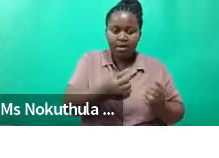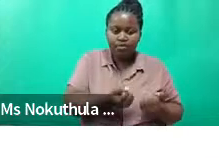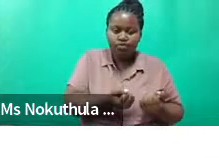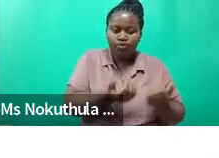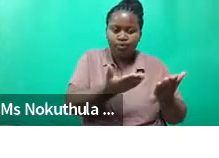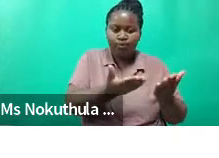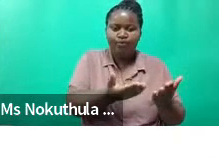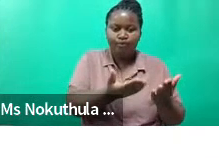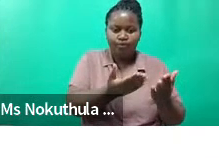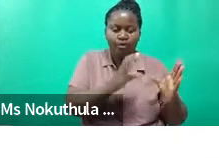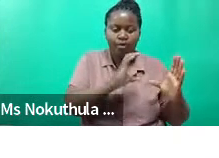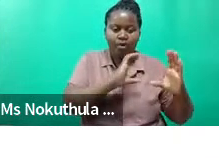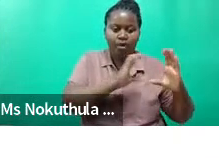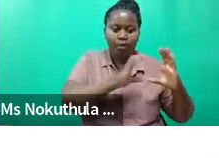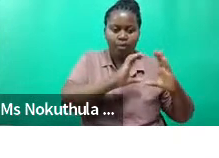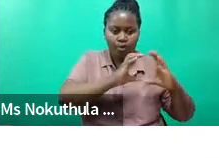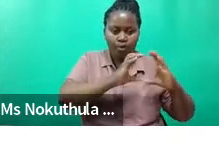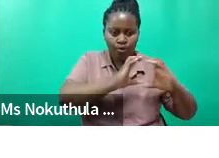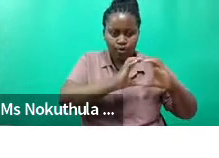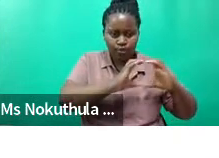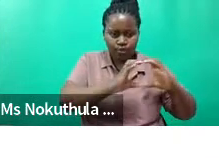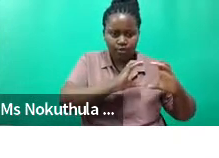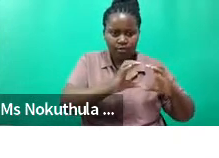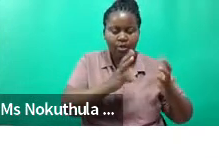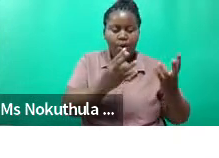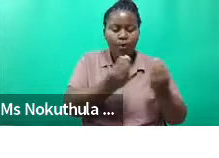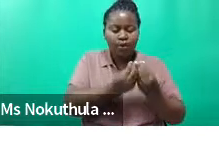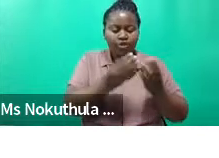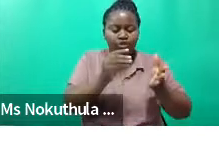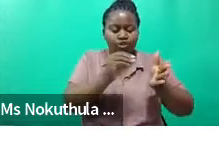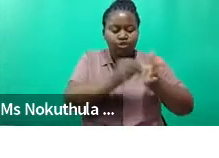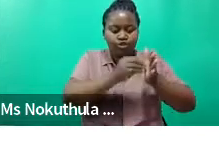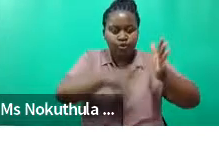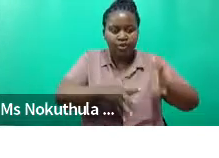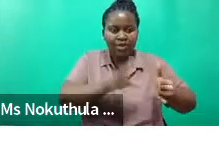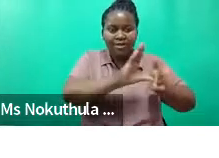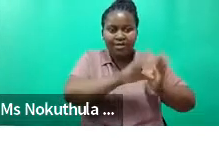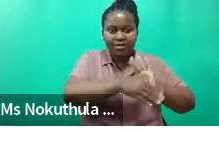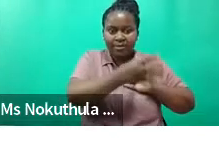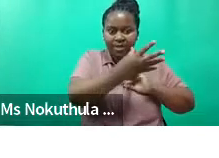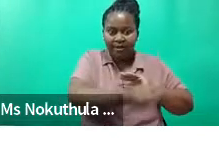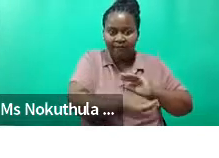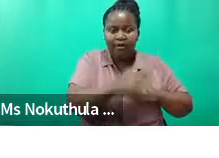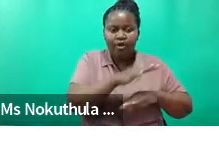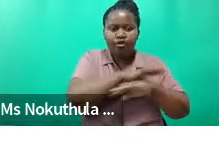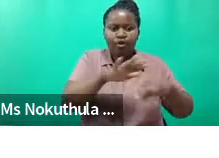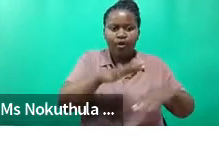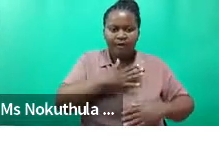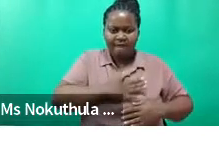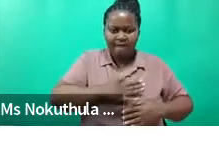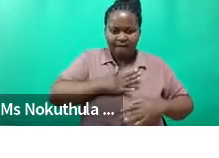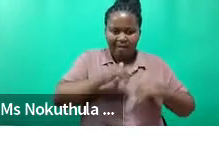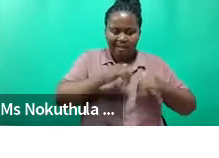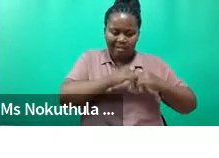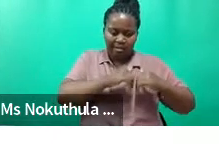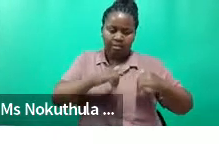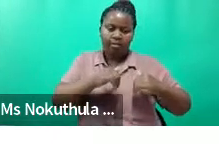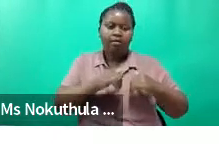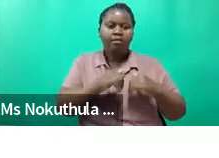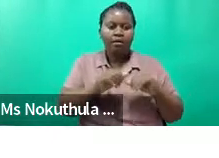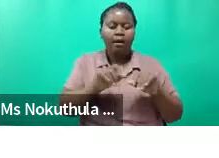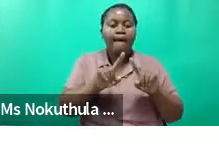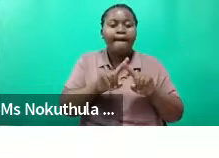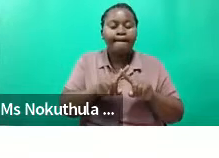communicate more often with students with disabilities, that they don't feel isolated and apart, but have a sense